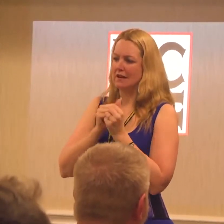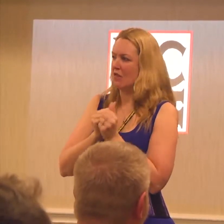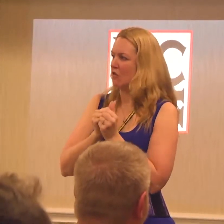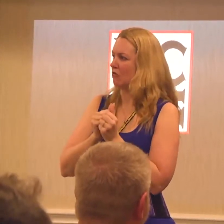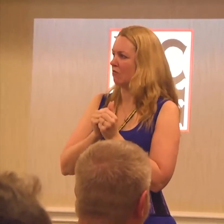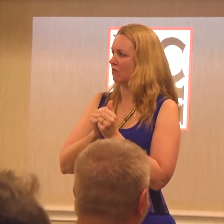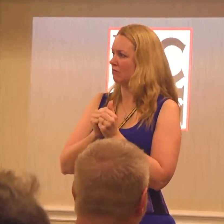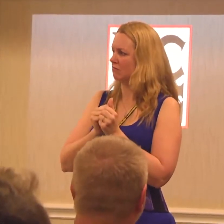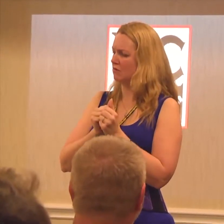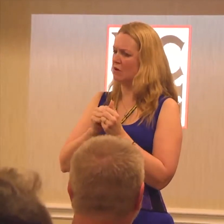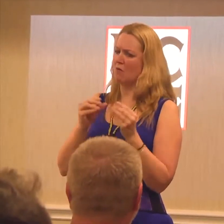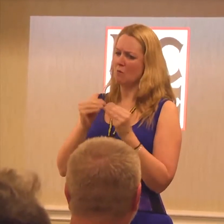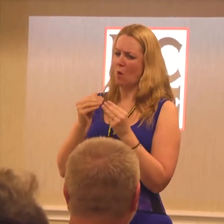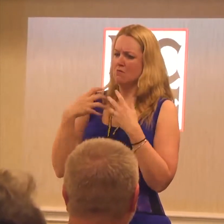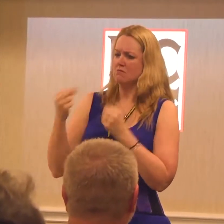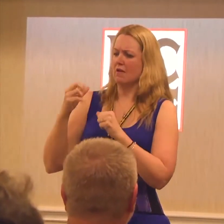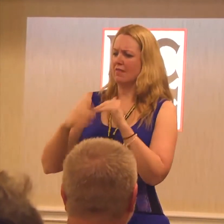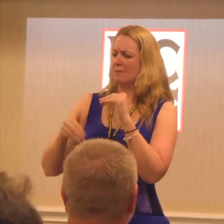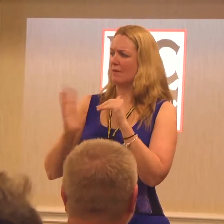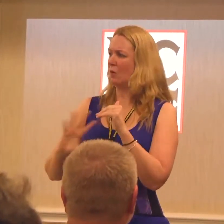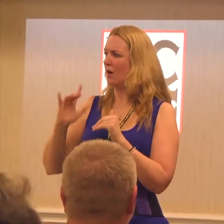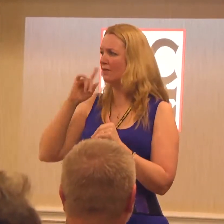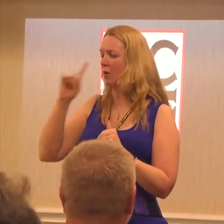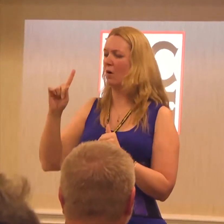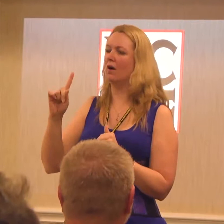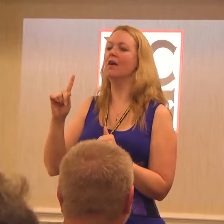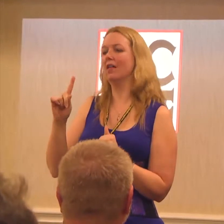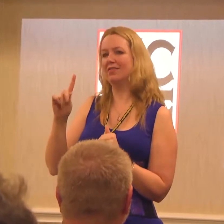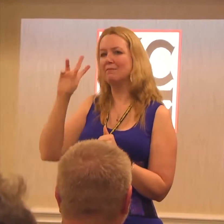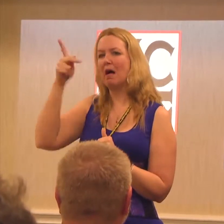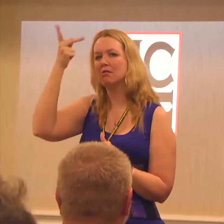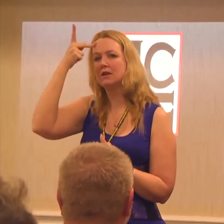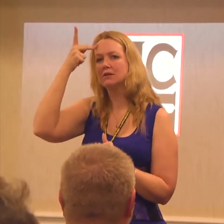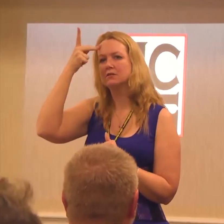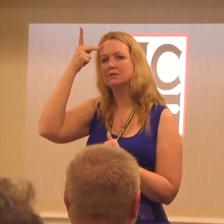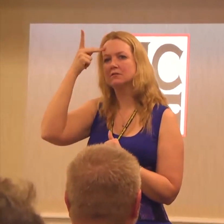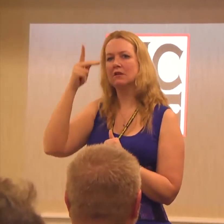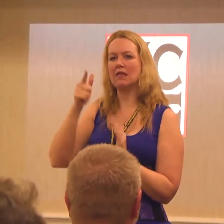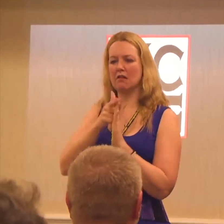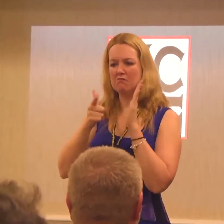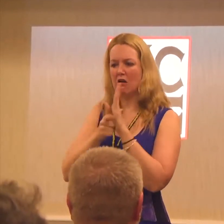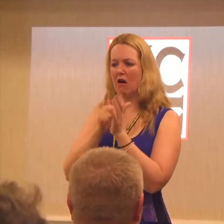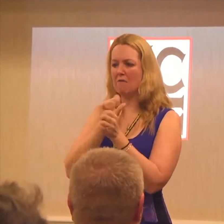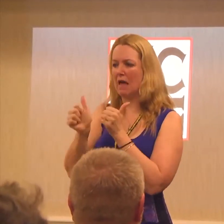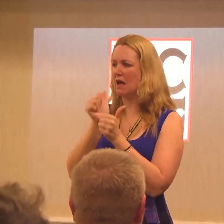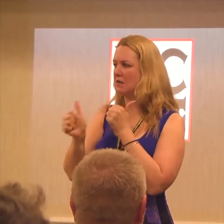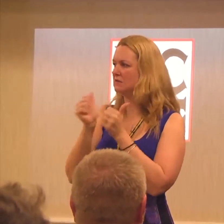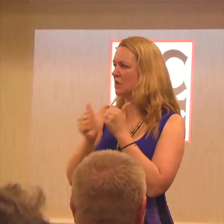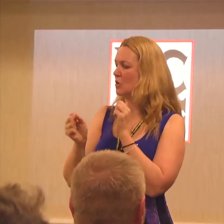before to deal with the fights of the ugly conservative politics and bills passing through state